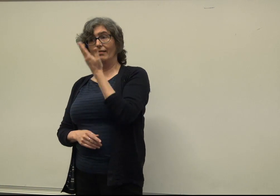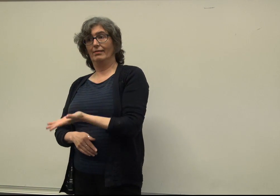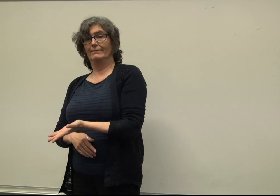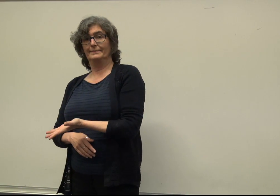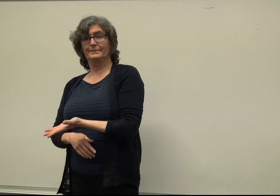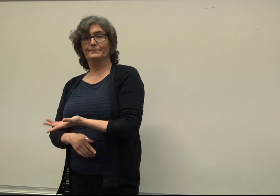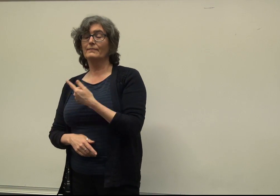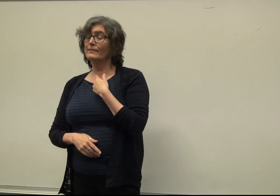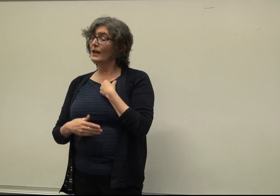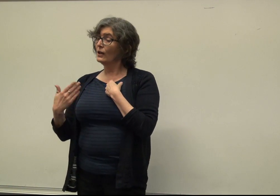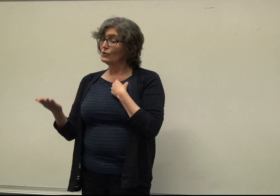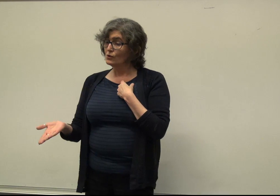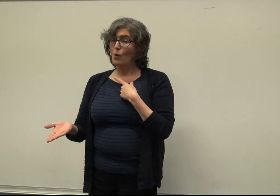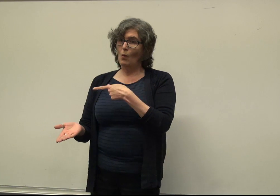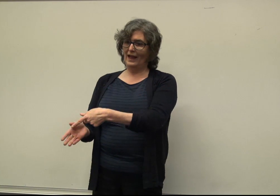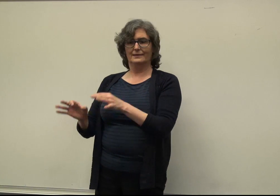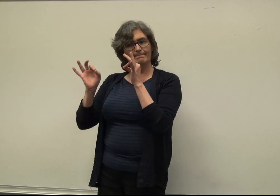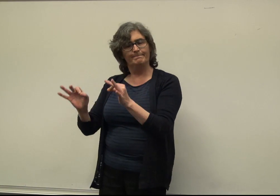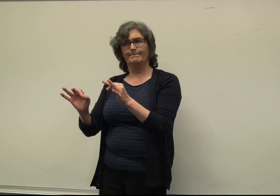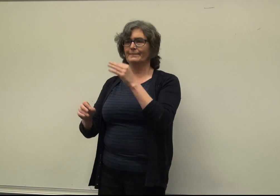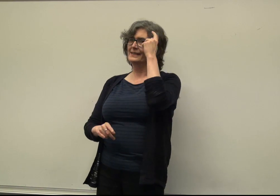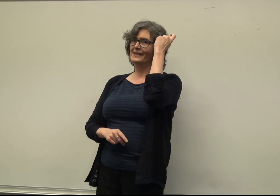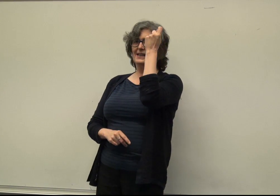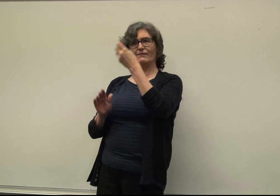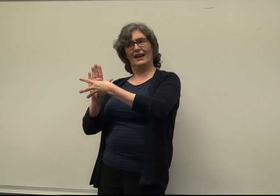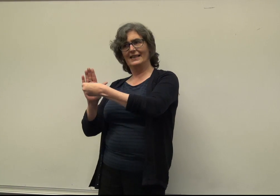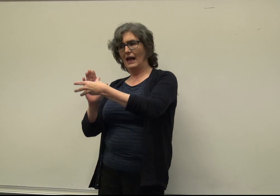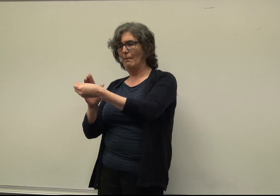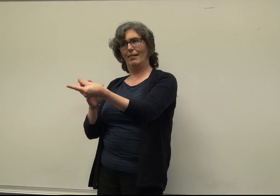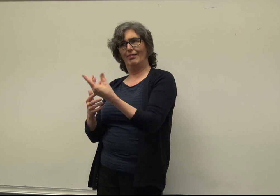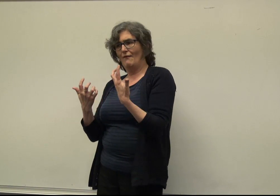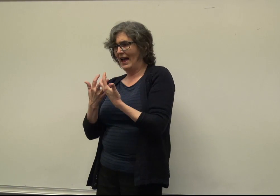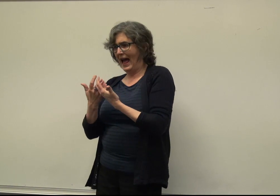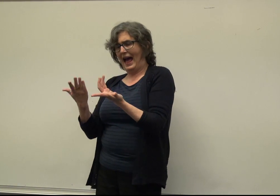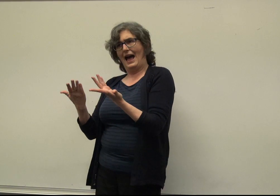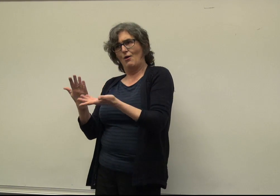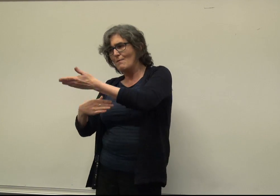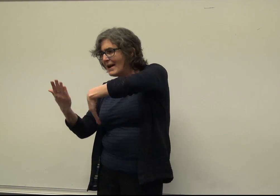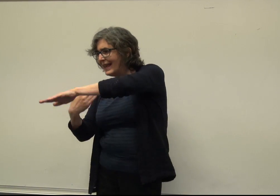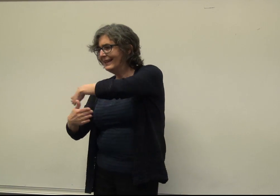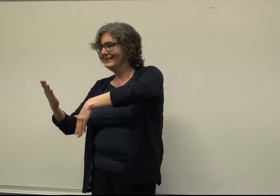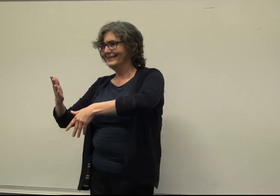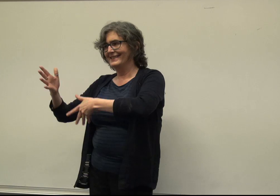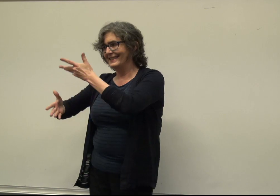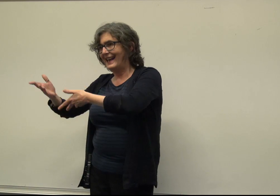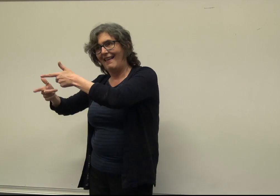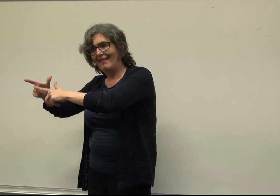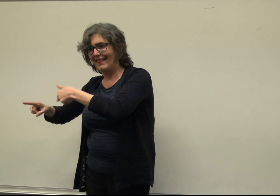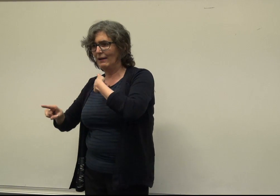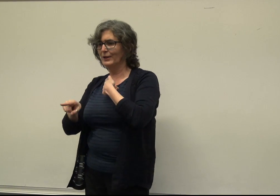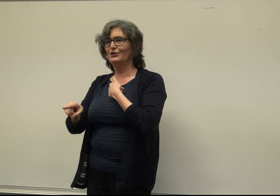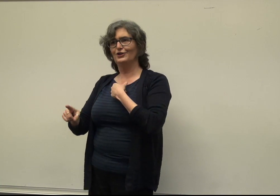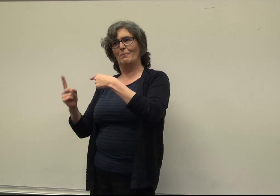So this is a very successful example of blending sign language in normal